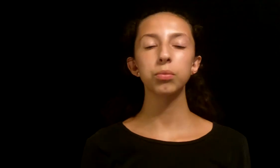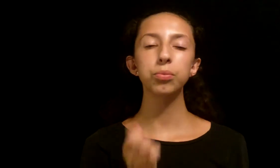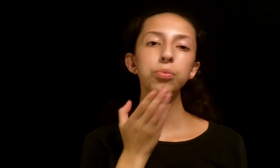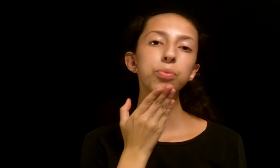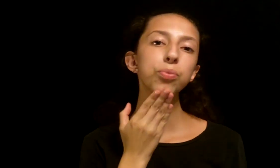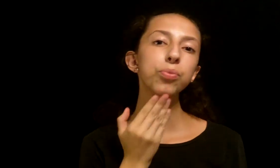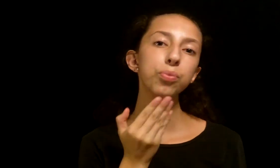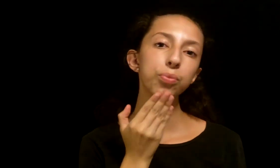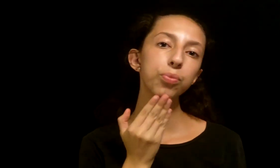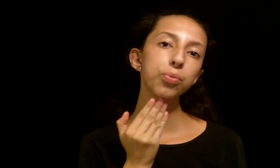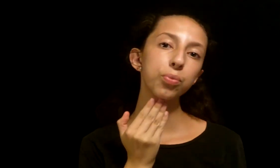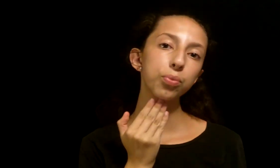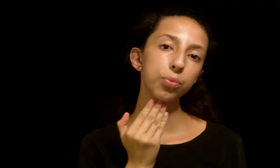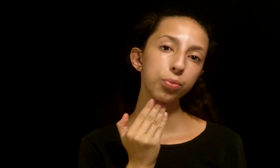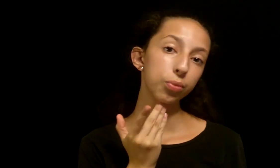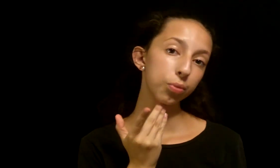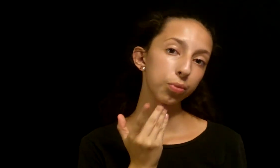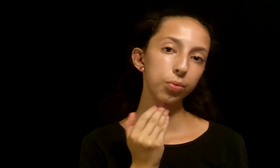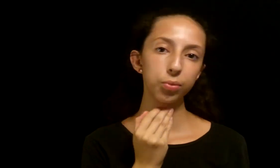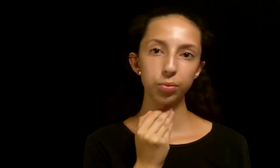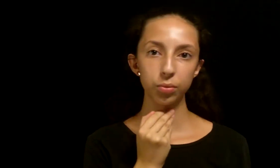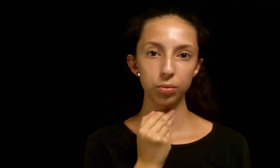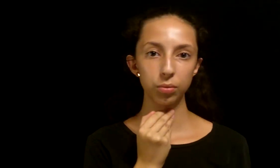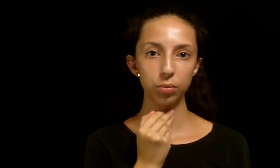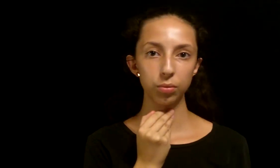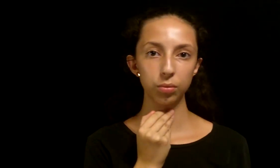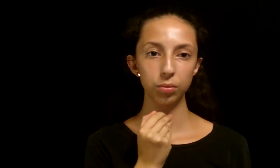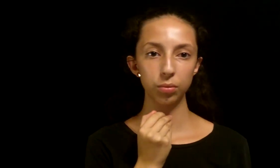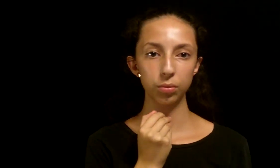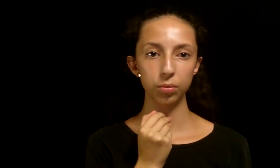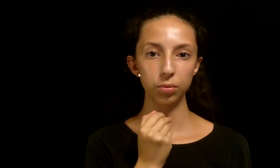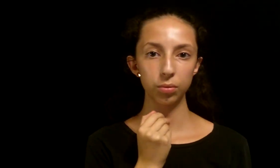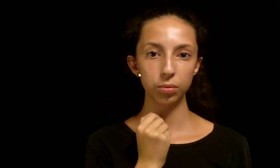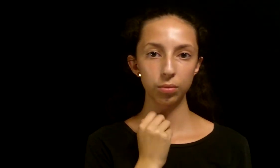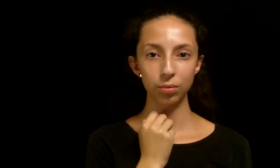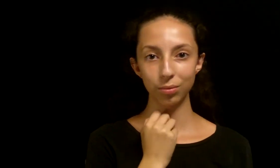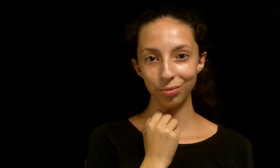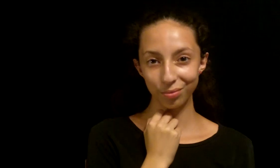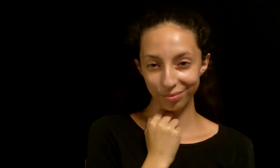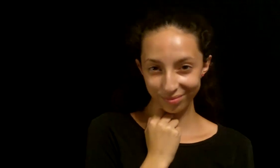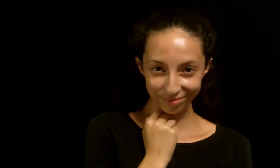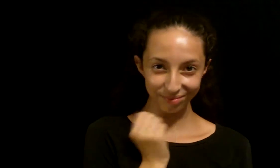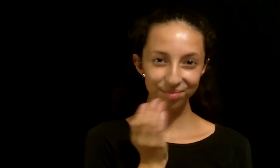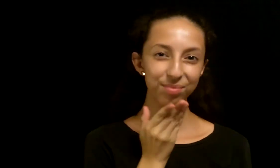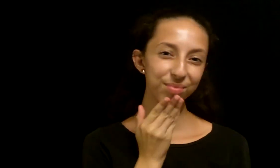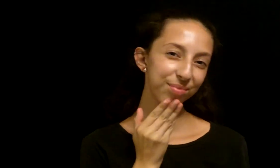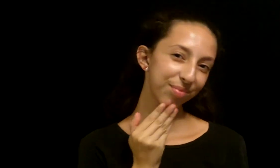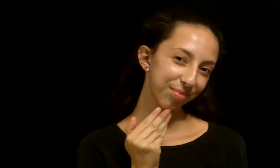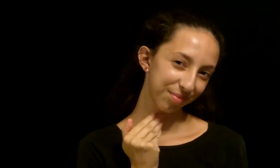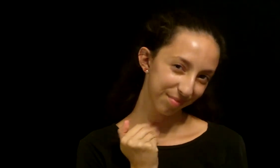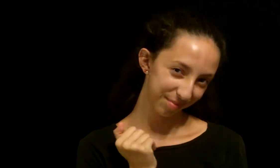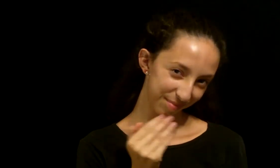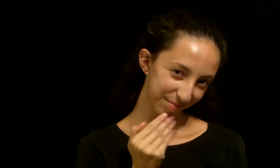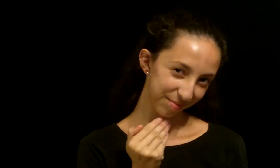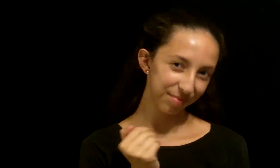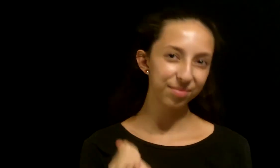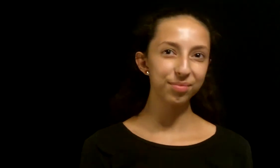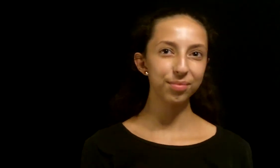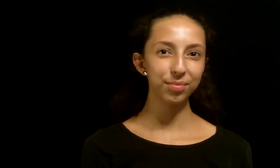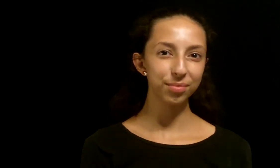Sugar. It's the same sign for sweet. It can be your food is sweet or, aw, look at that little girl. She's so sweet.